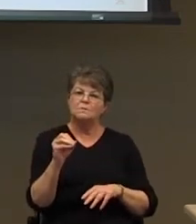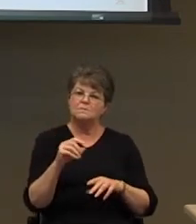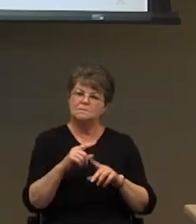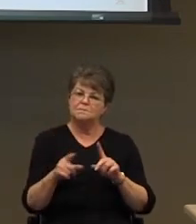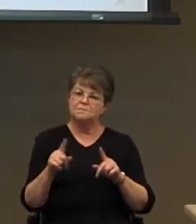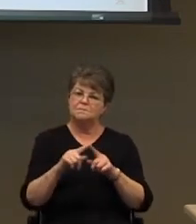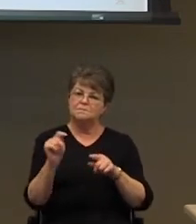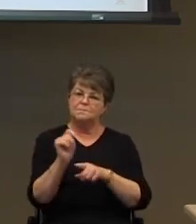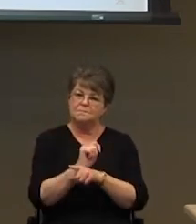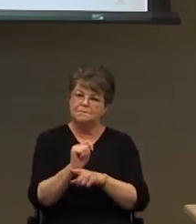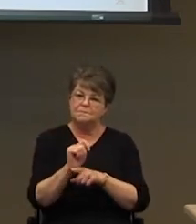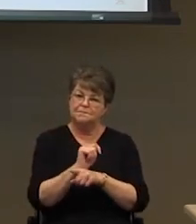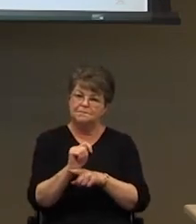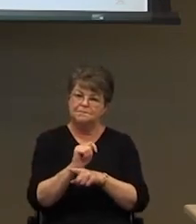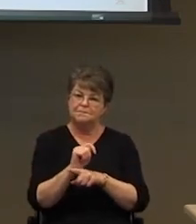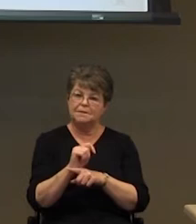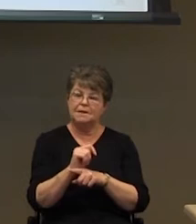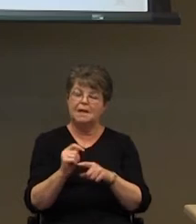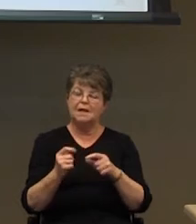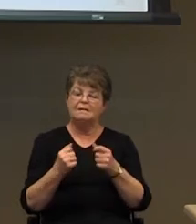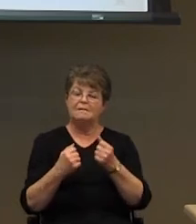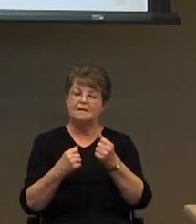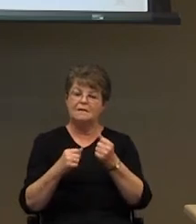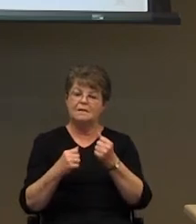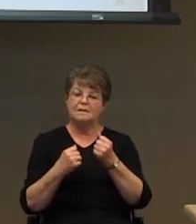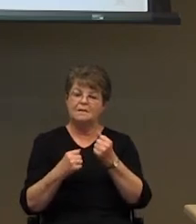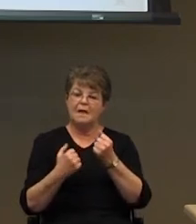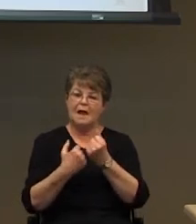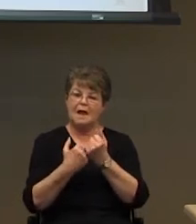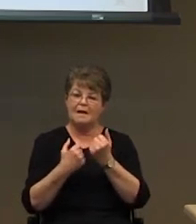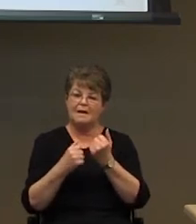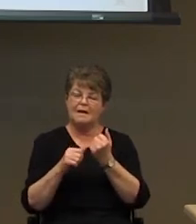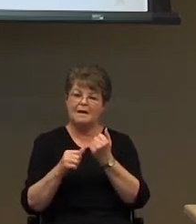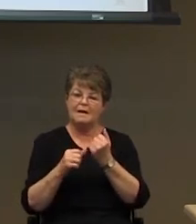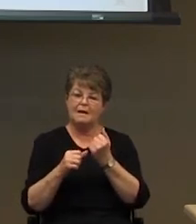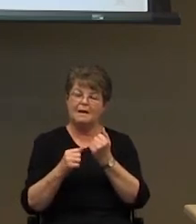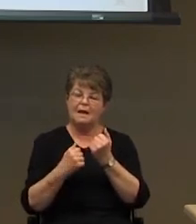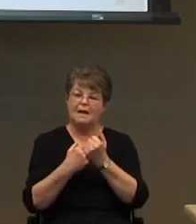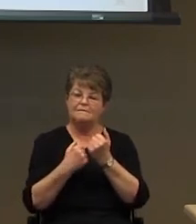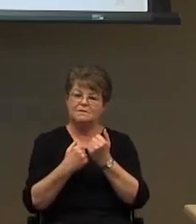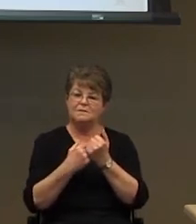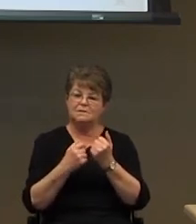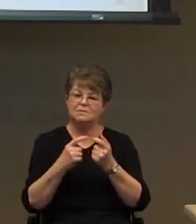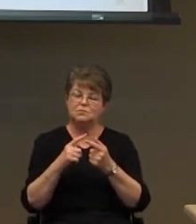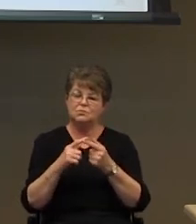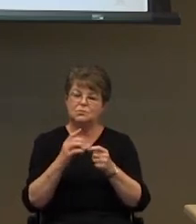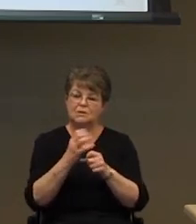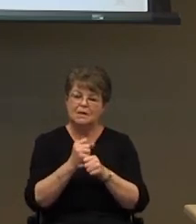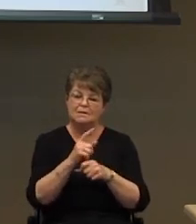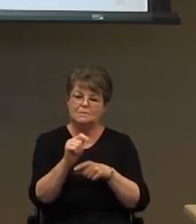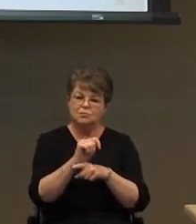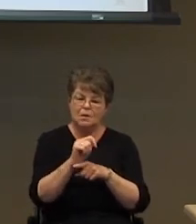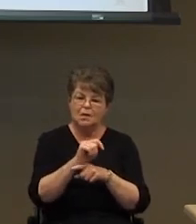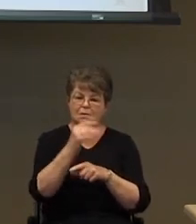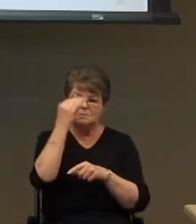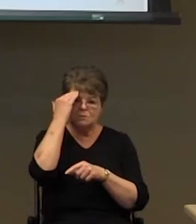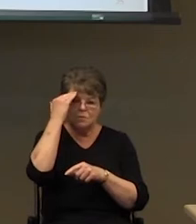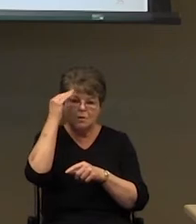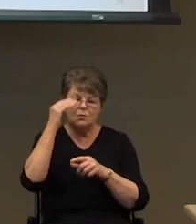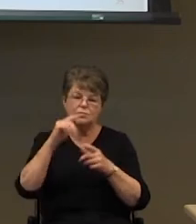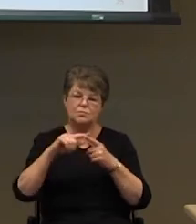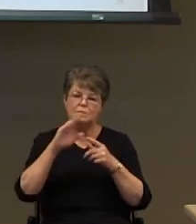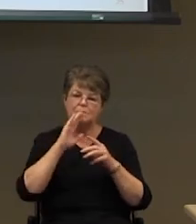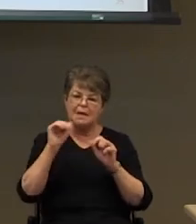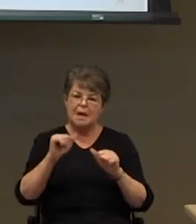to train the advocates, spend the time to get them knowledgeable about economic development and be able to have an intelligent